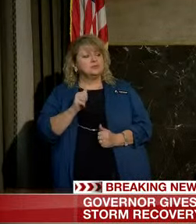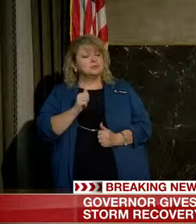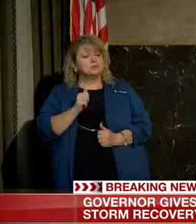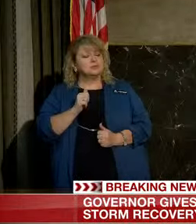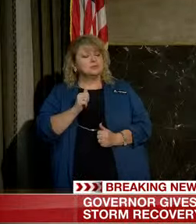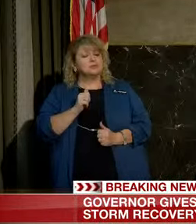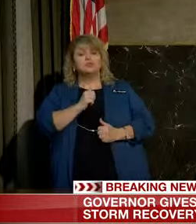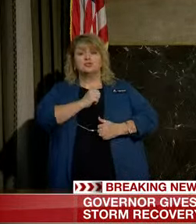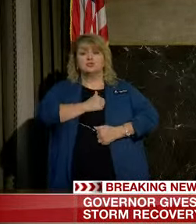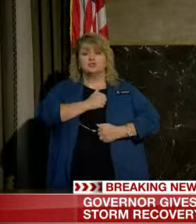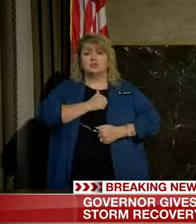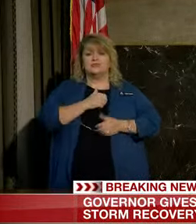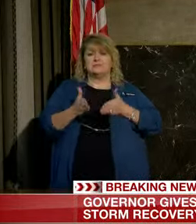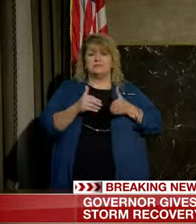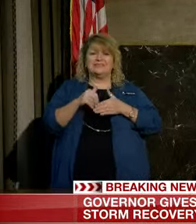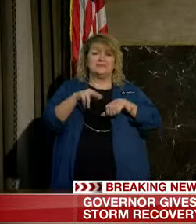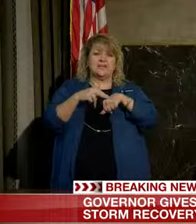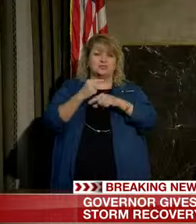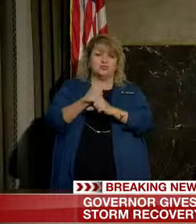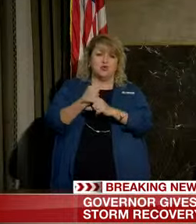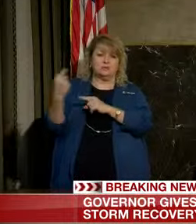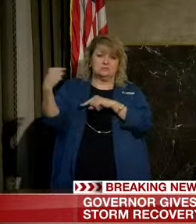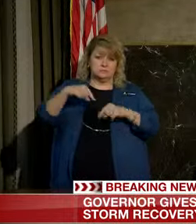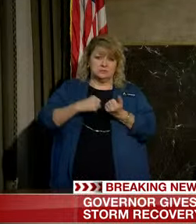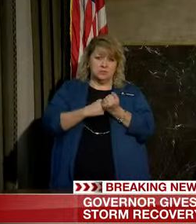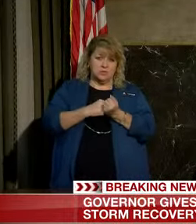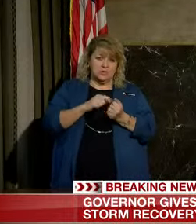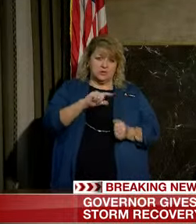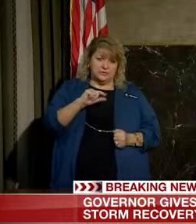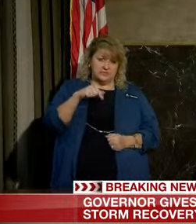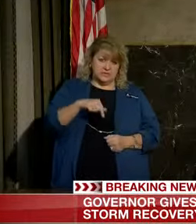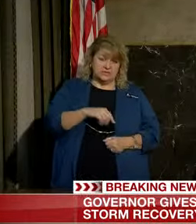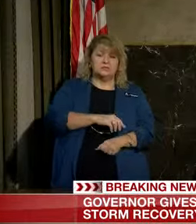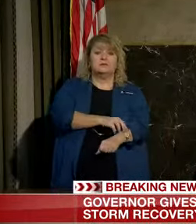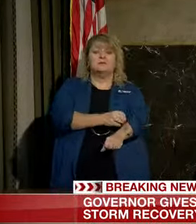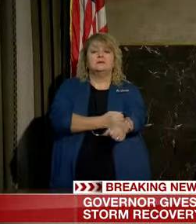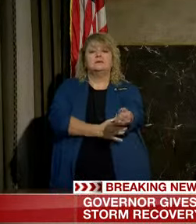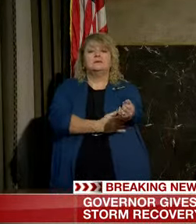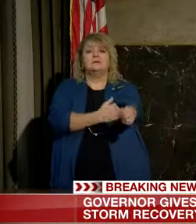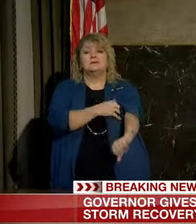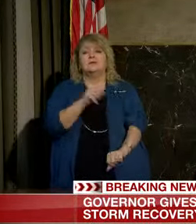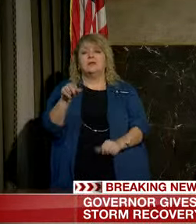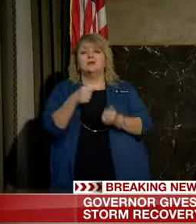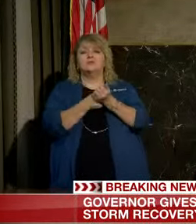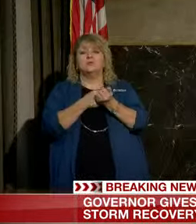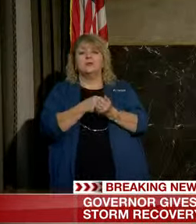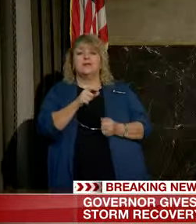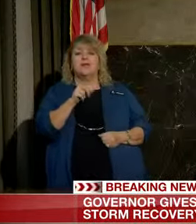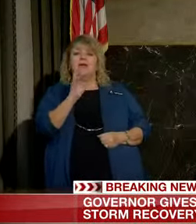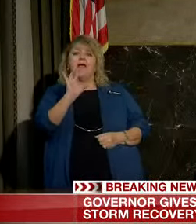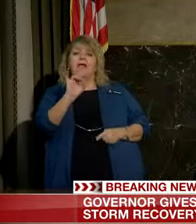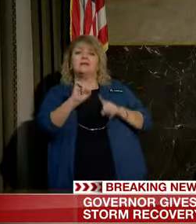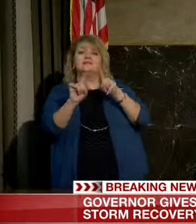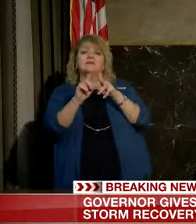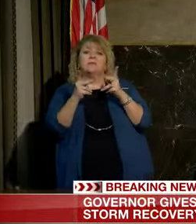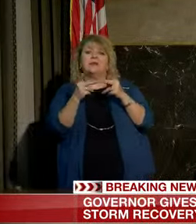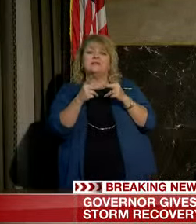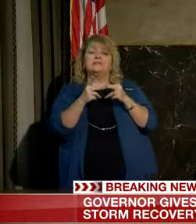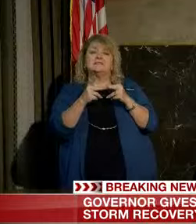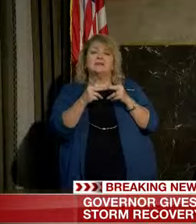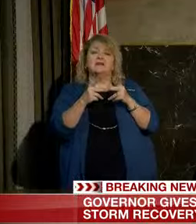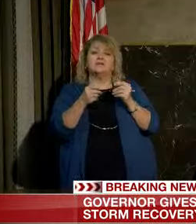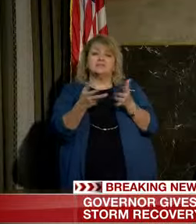current operations across Louisiana. Today they are supporting 8 points of distribution and 1